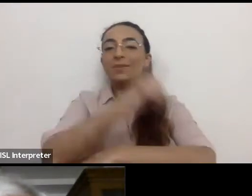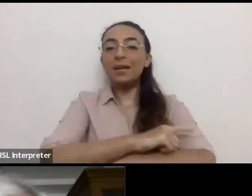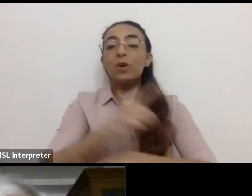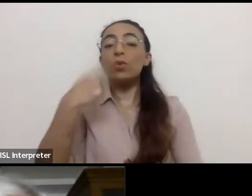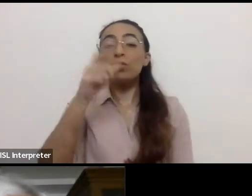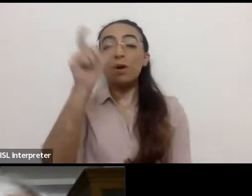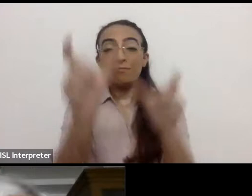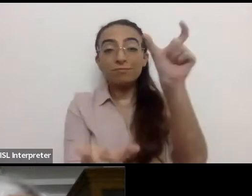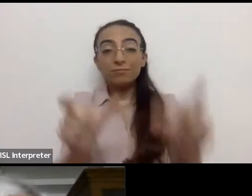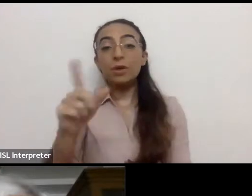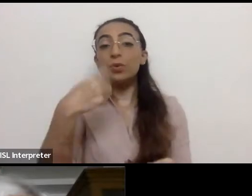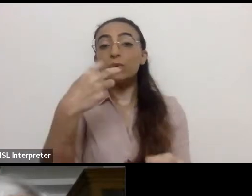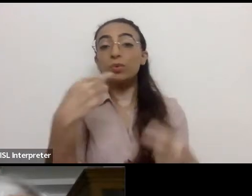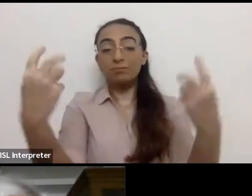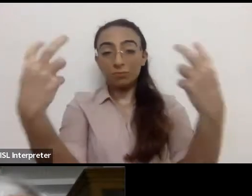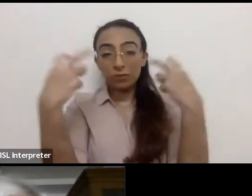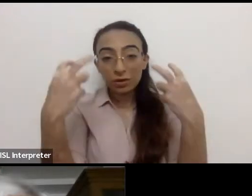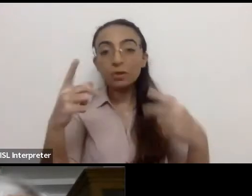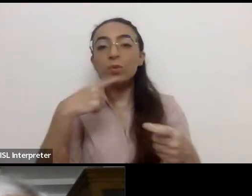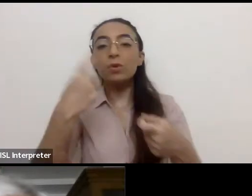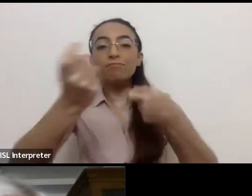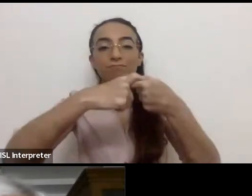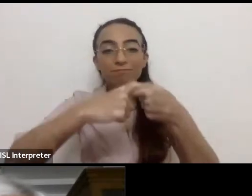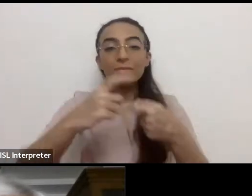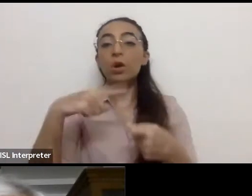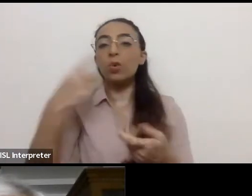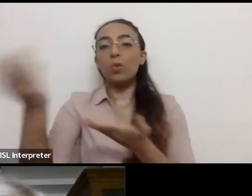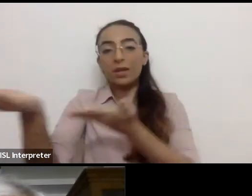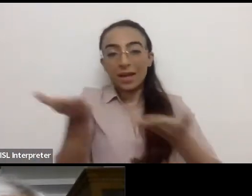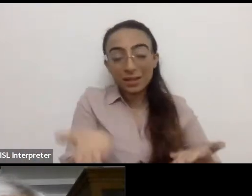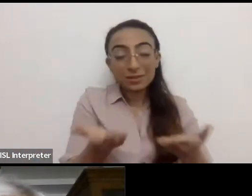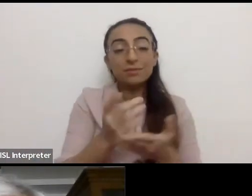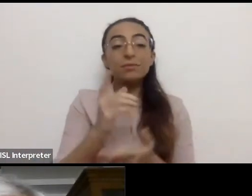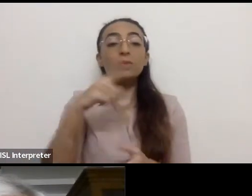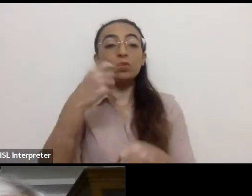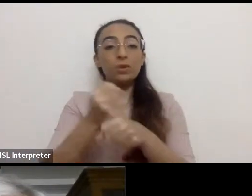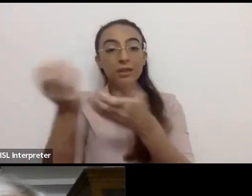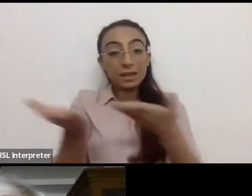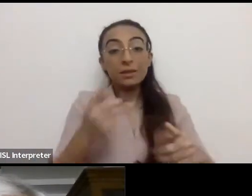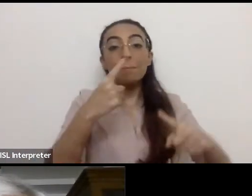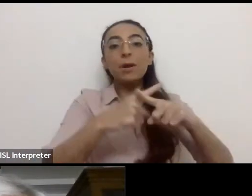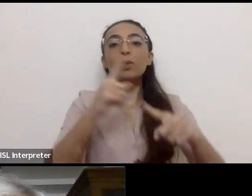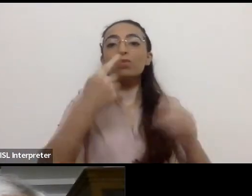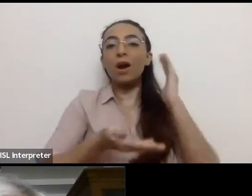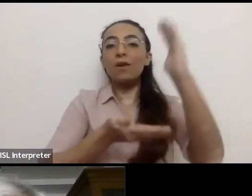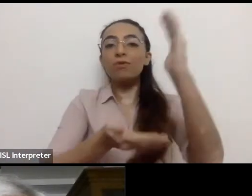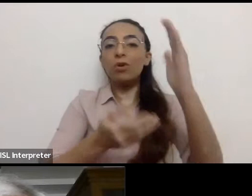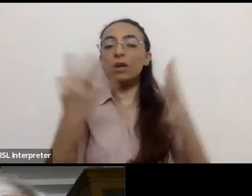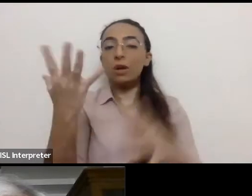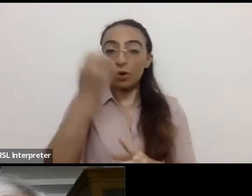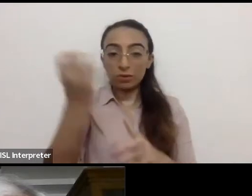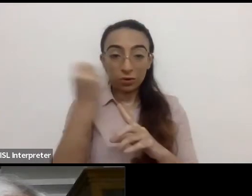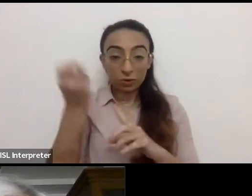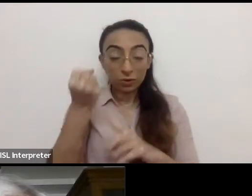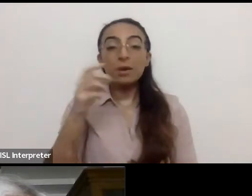all of you participants, guests, and awardees to the 22nd